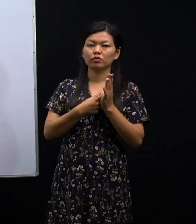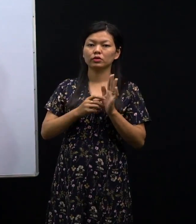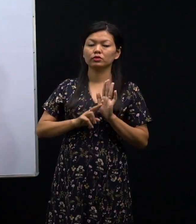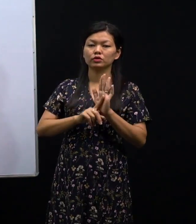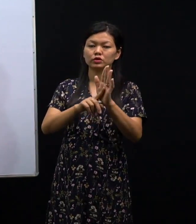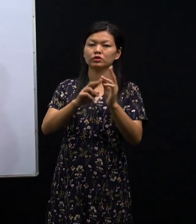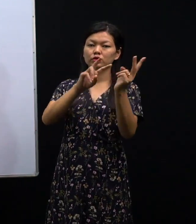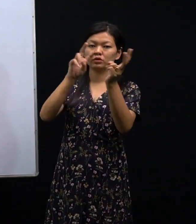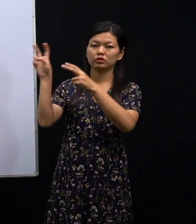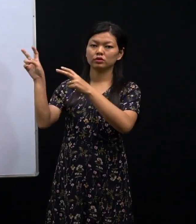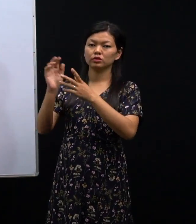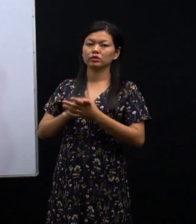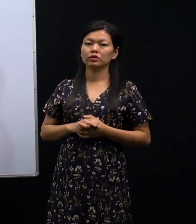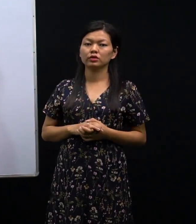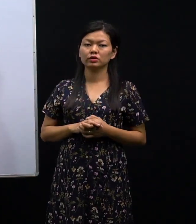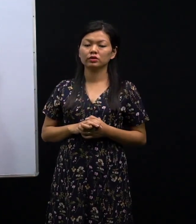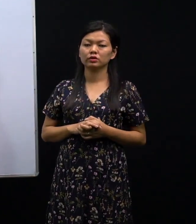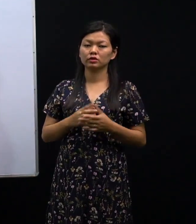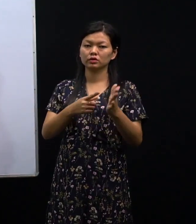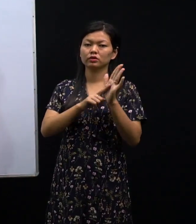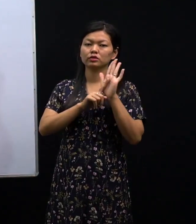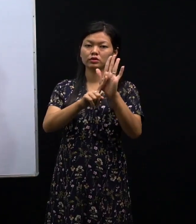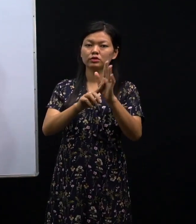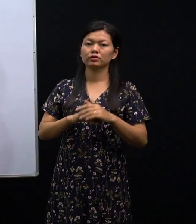this. I'll show you.